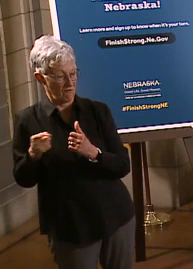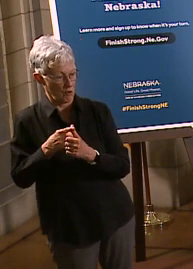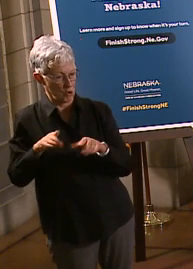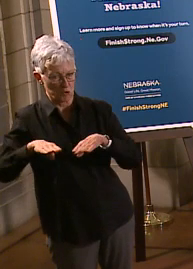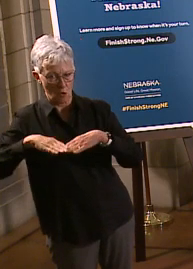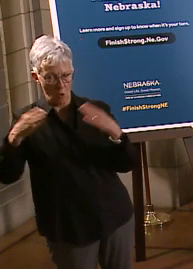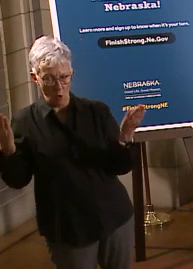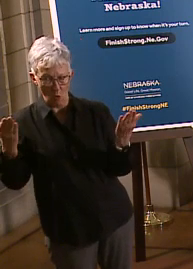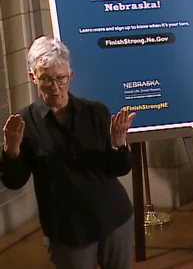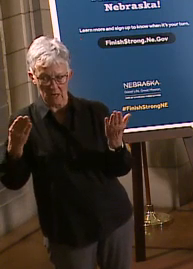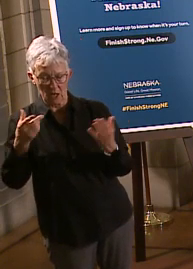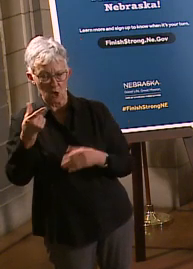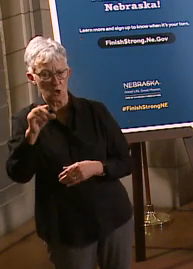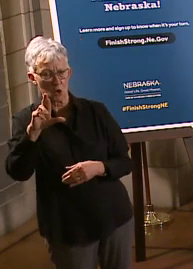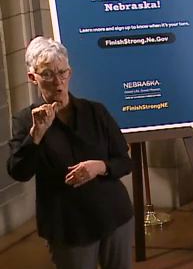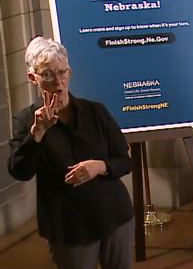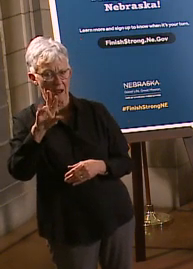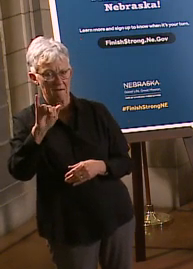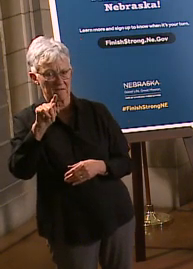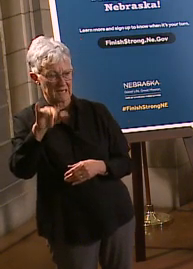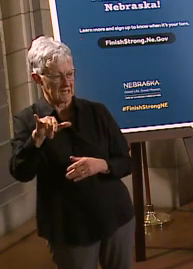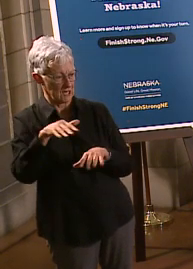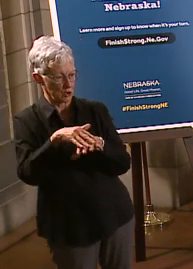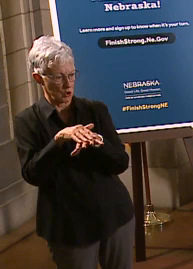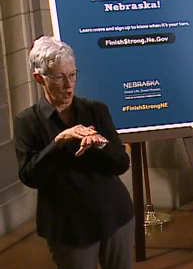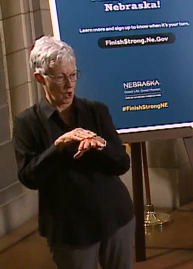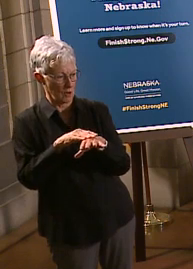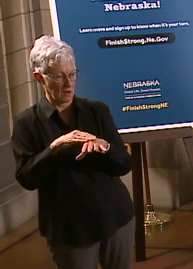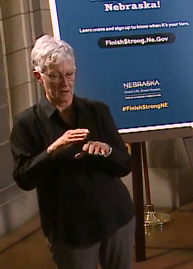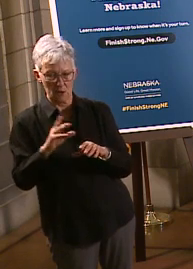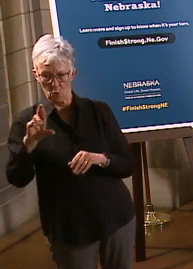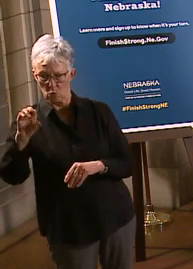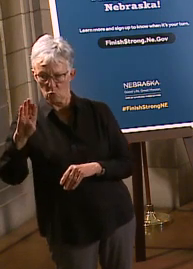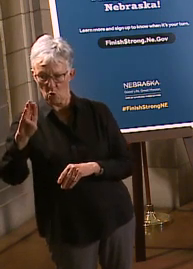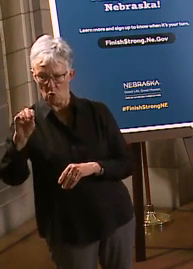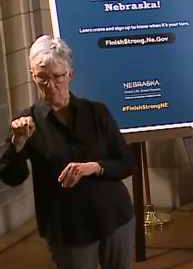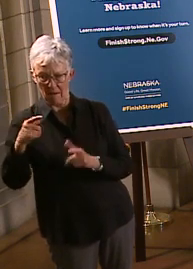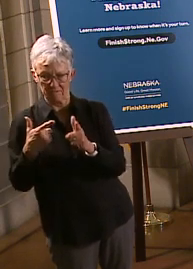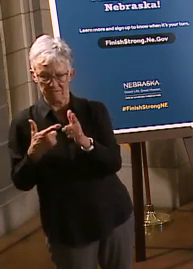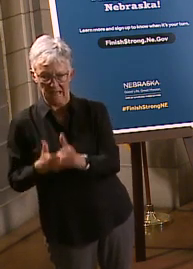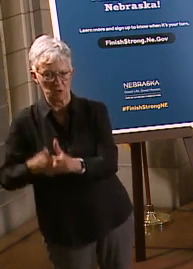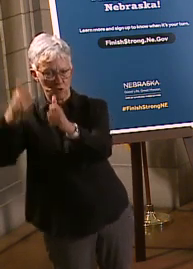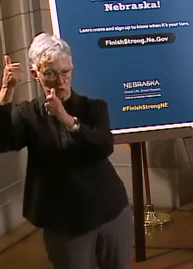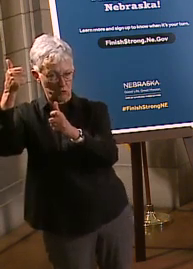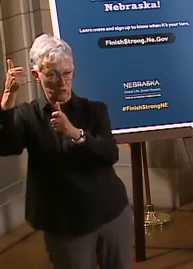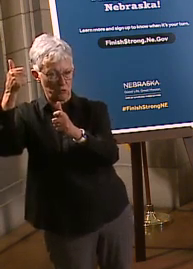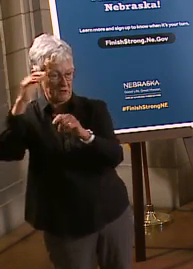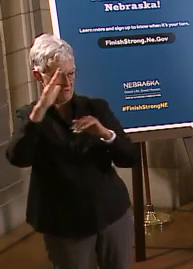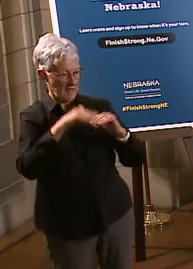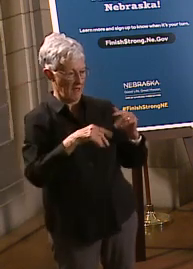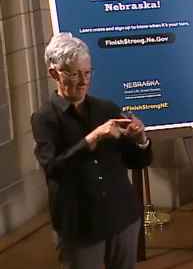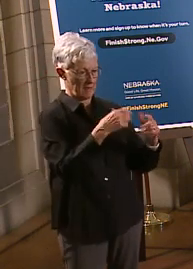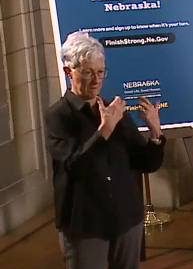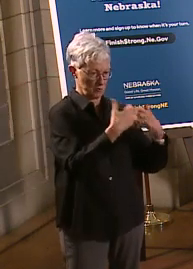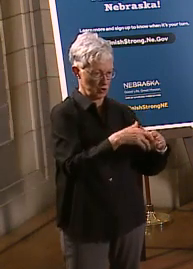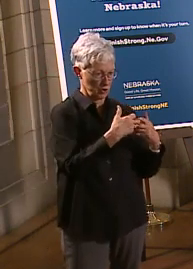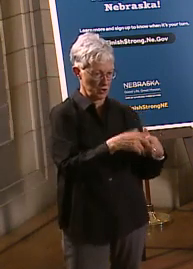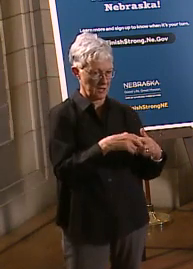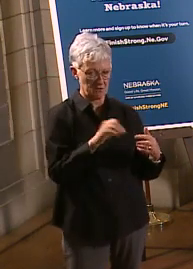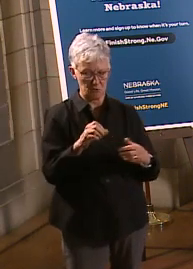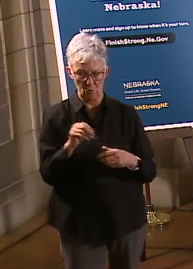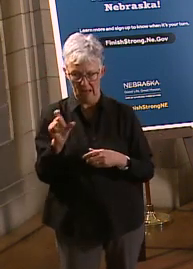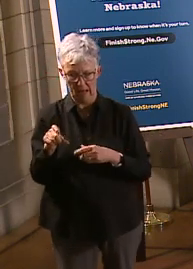slow for our manufacturing lines. We had to actually get a robot to go faster than gravity to grab the components out and move them down the line. That's